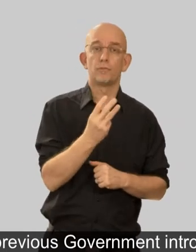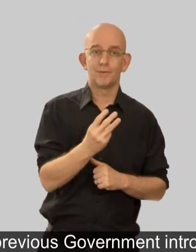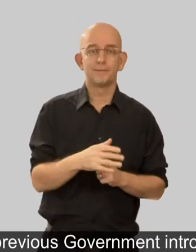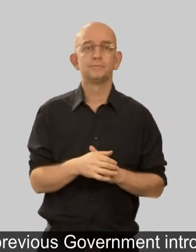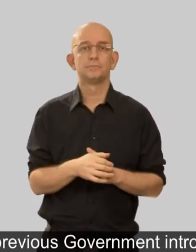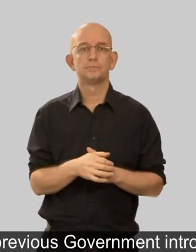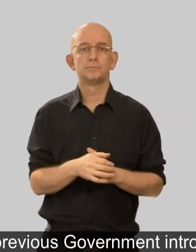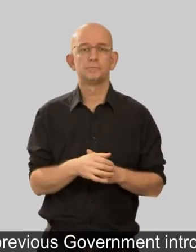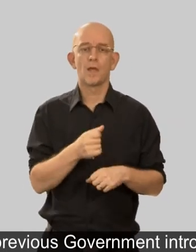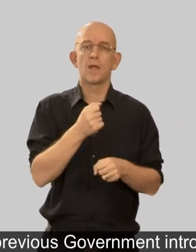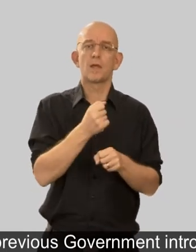Number 3.